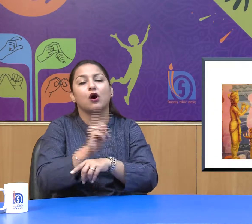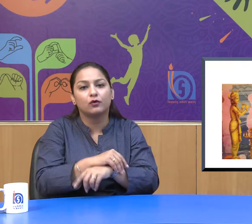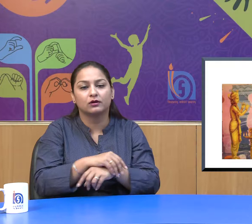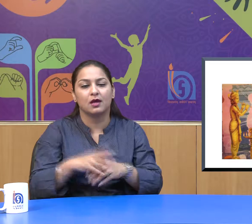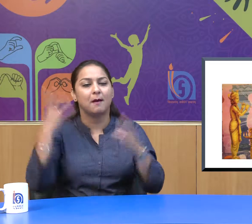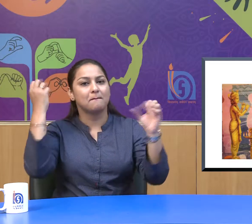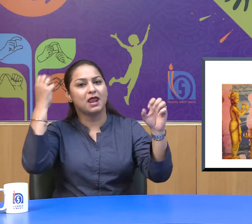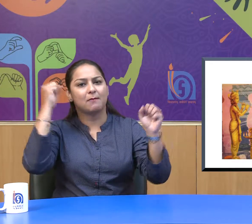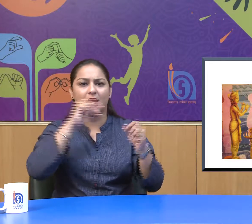Meerabai.